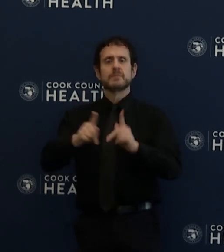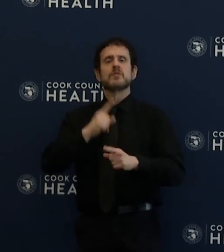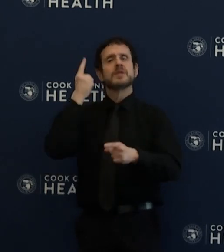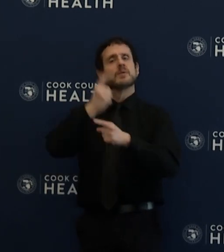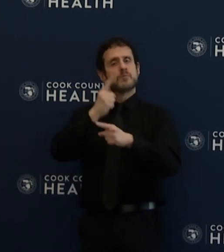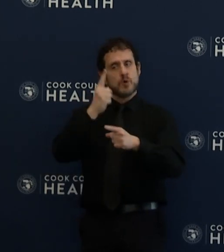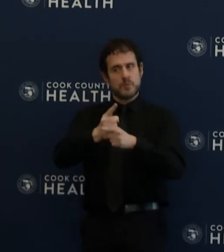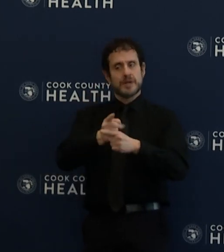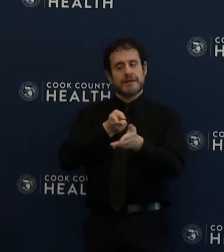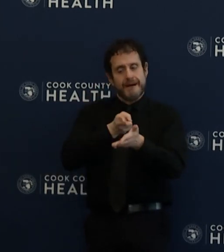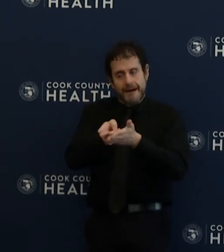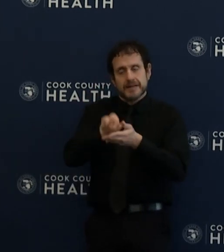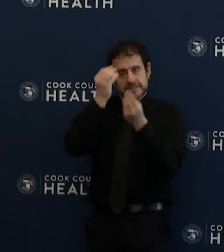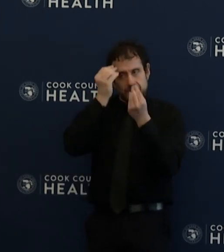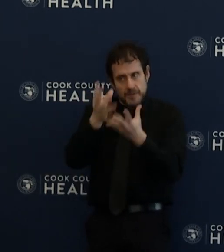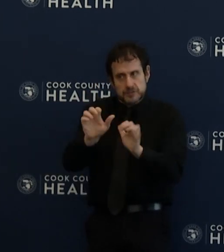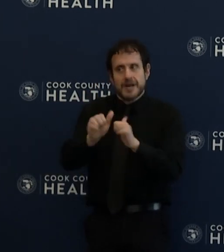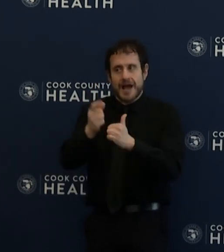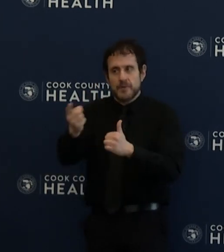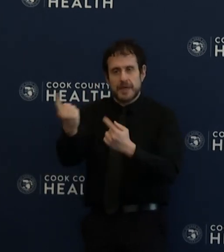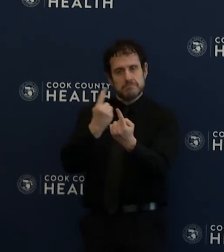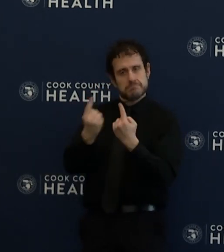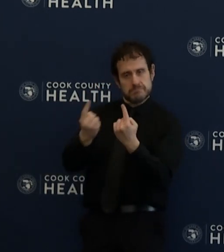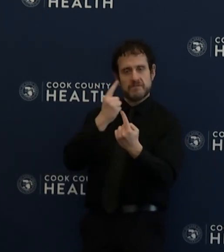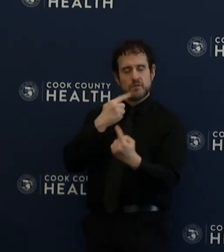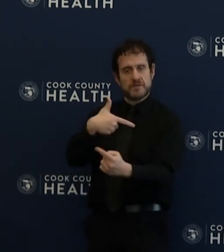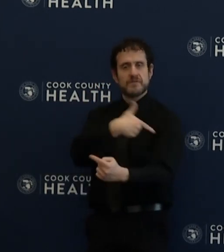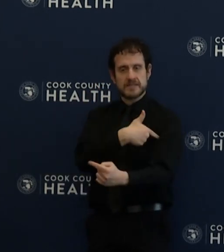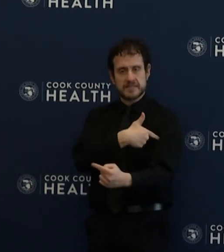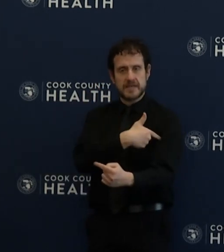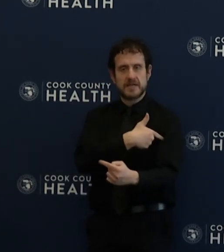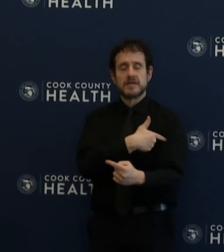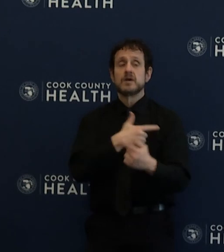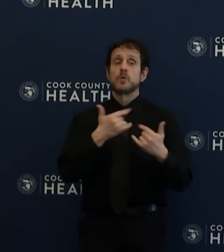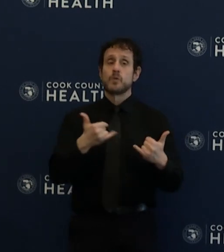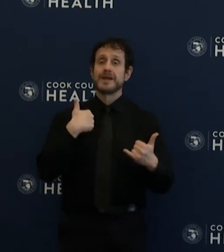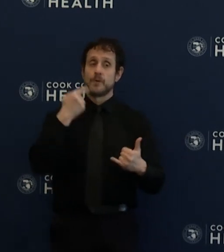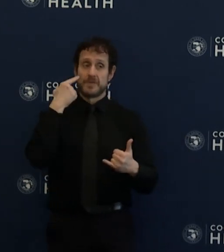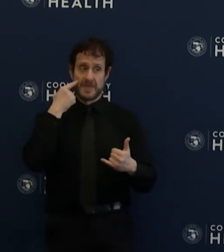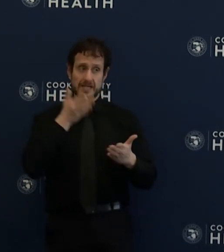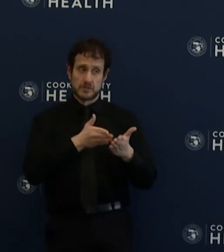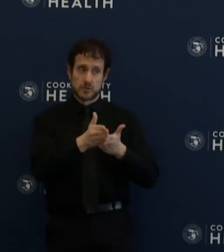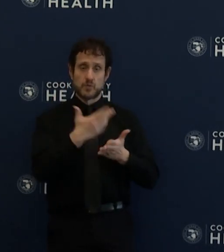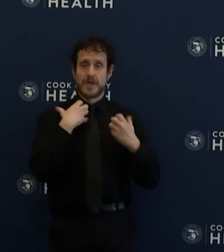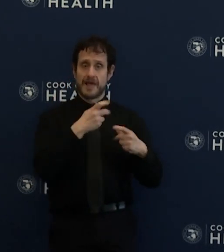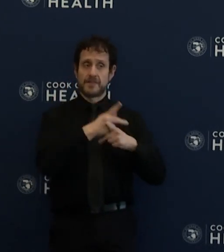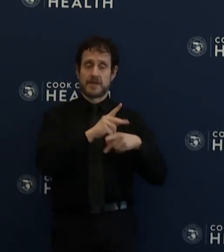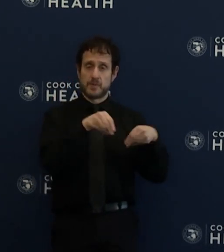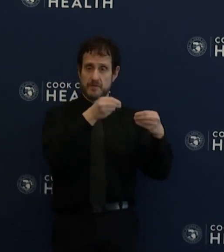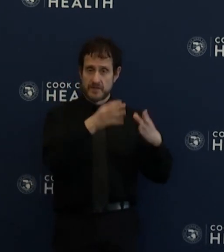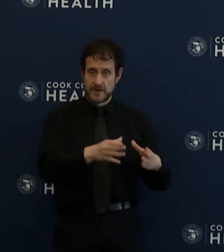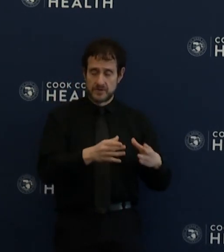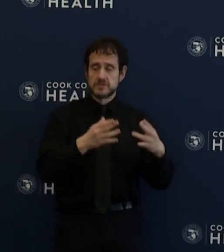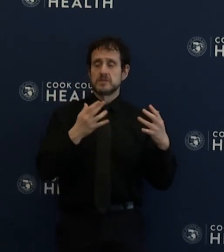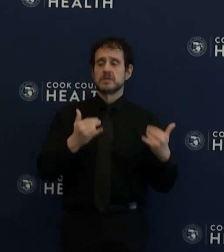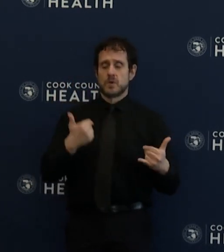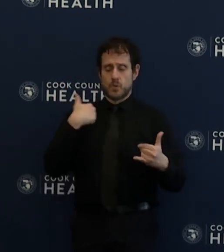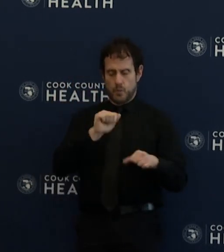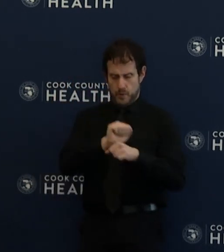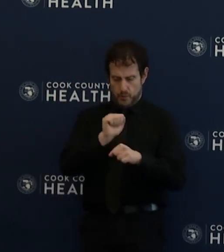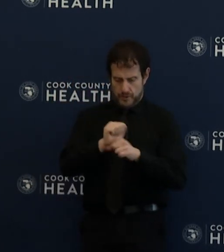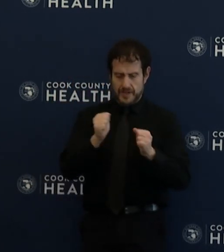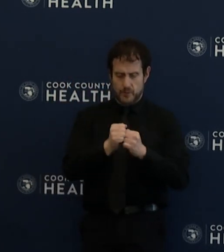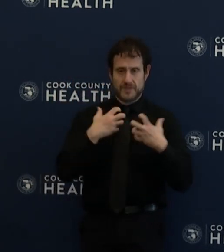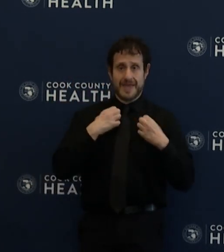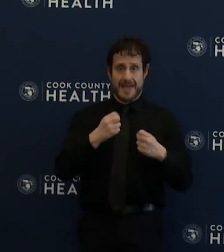it really is tailored to healthcare providers, and every county is doing what they feel is necessary. Here, we are working with the healthcare providers to